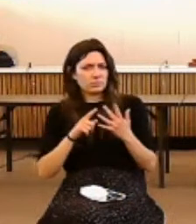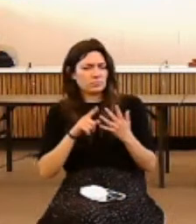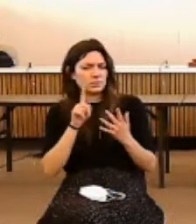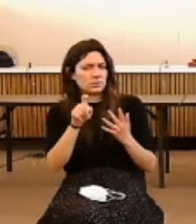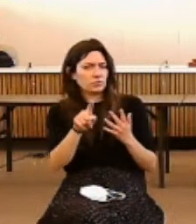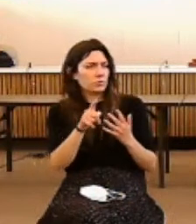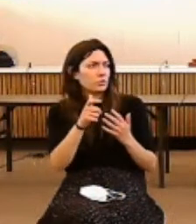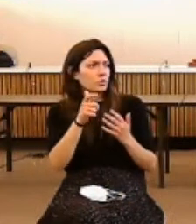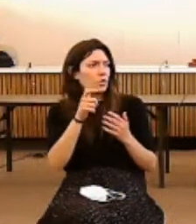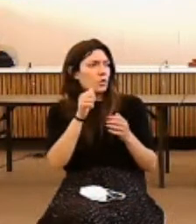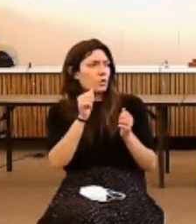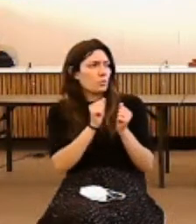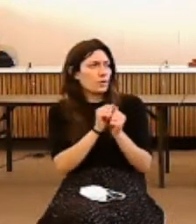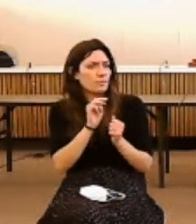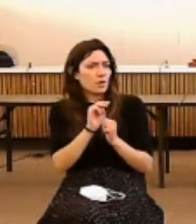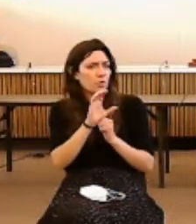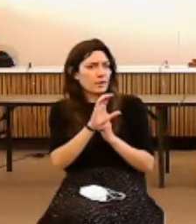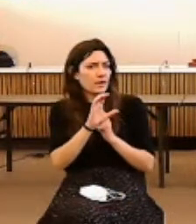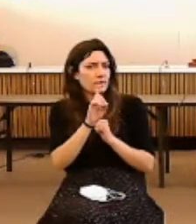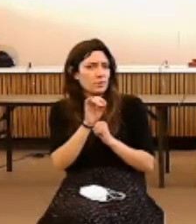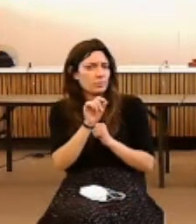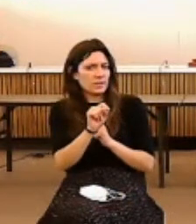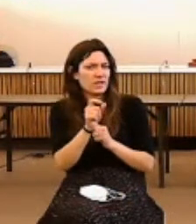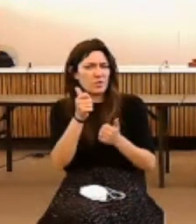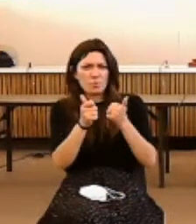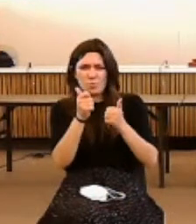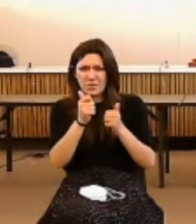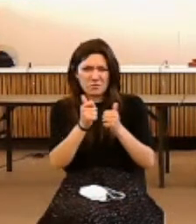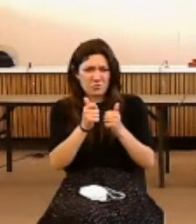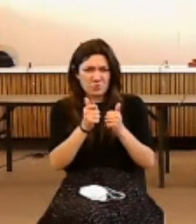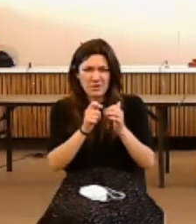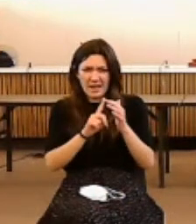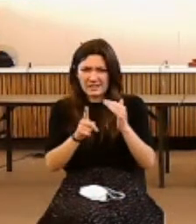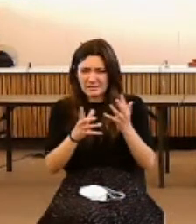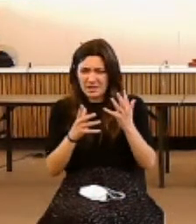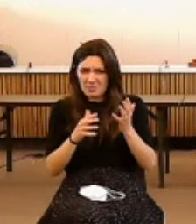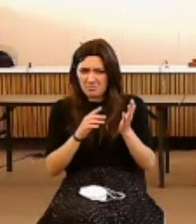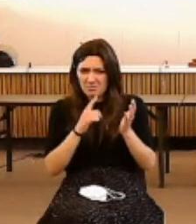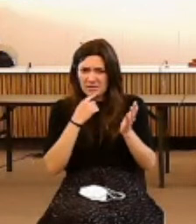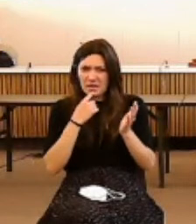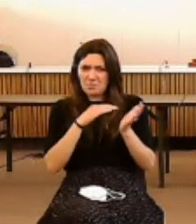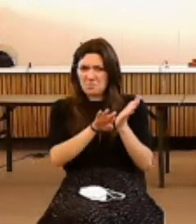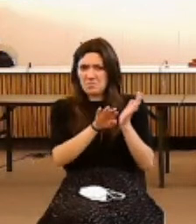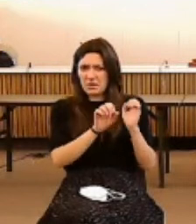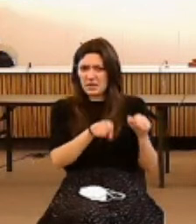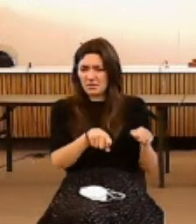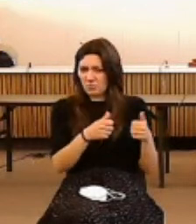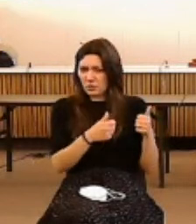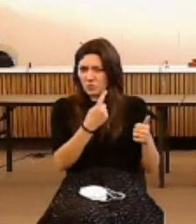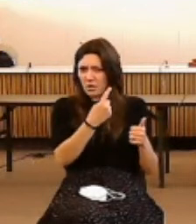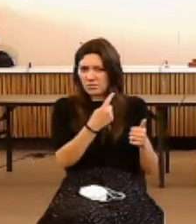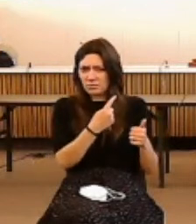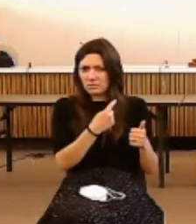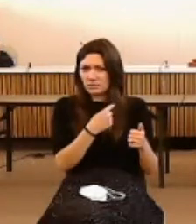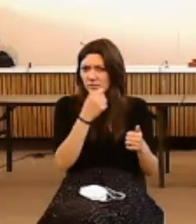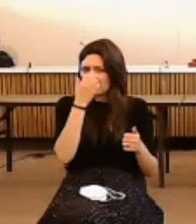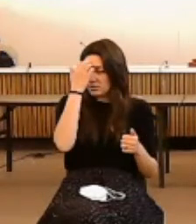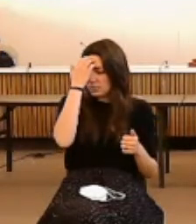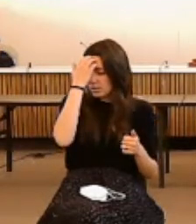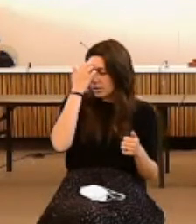which exit were they suggesting that you eliminate? The Erie Station one? They said